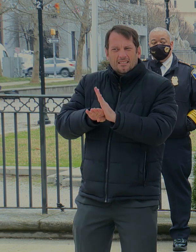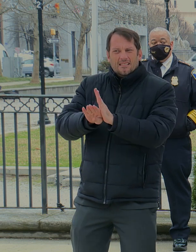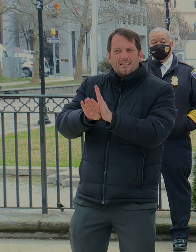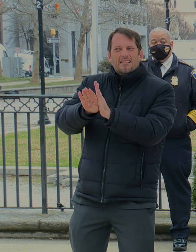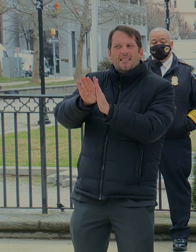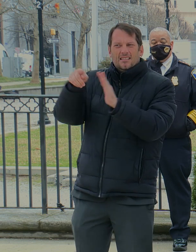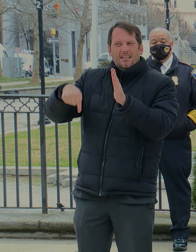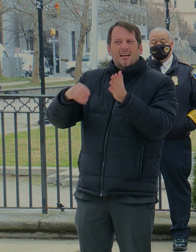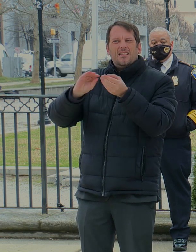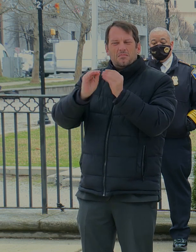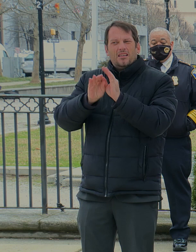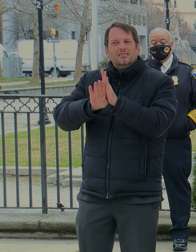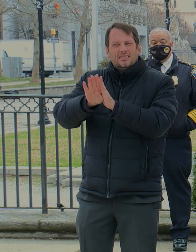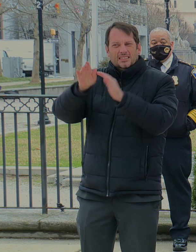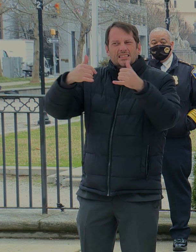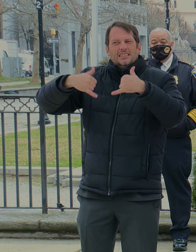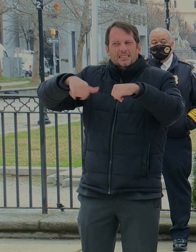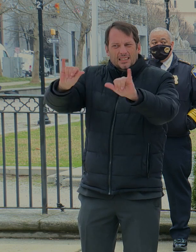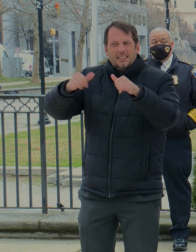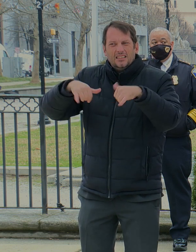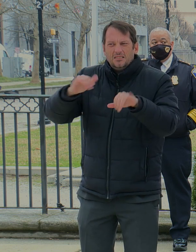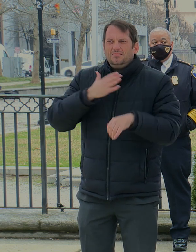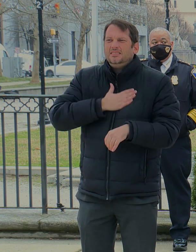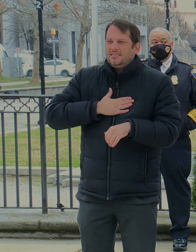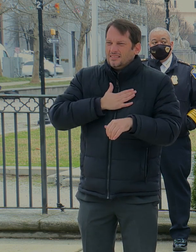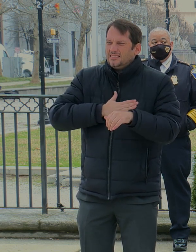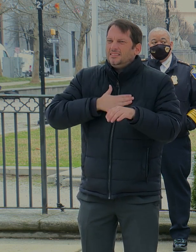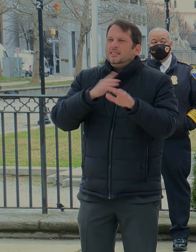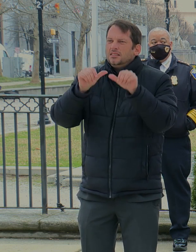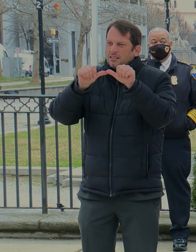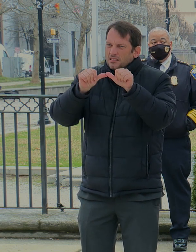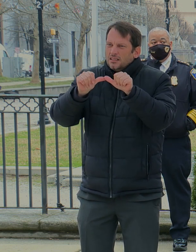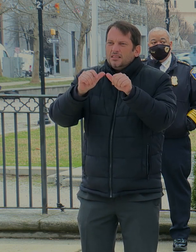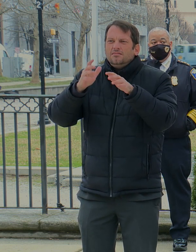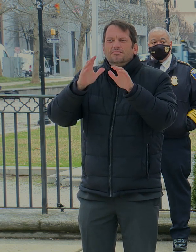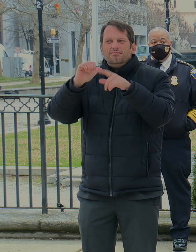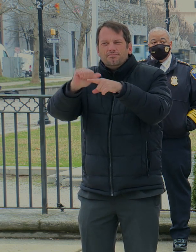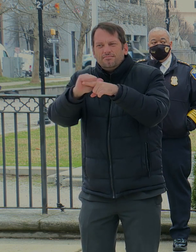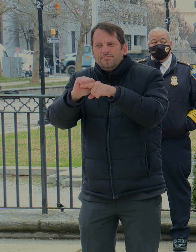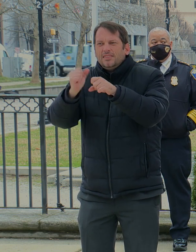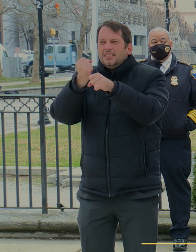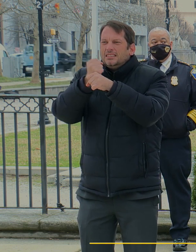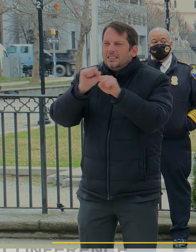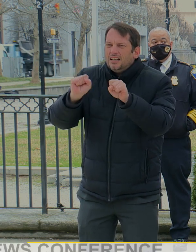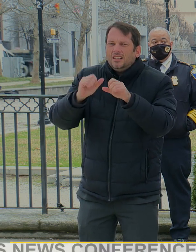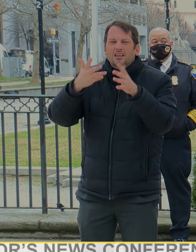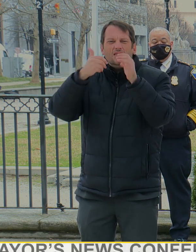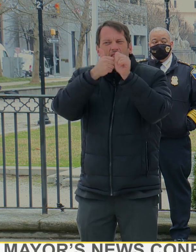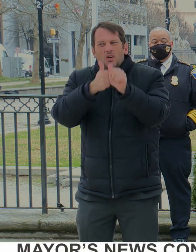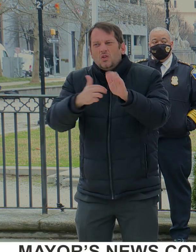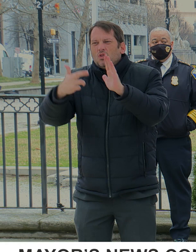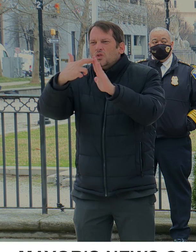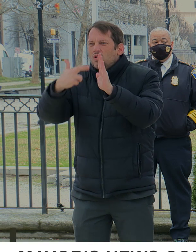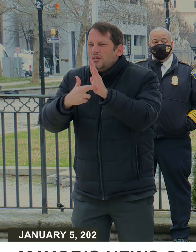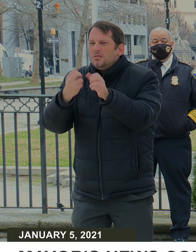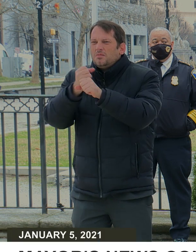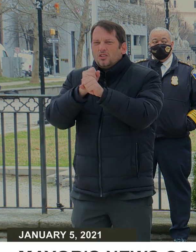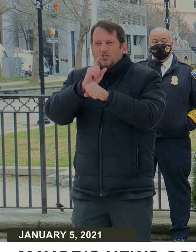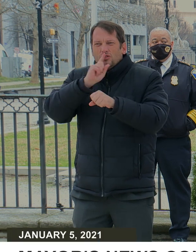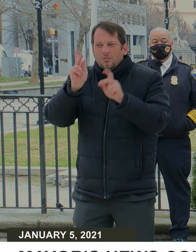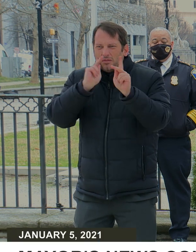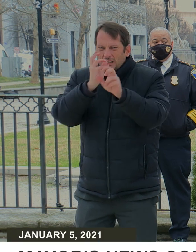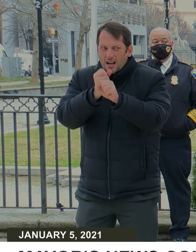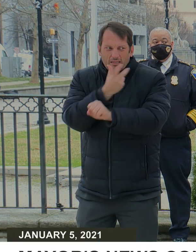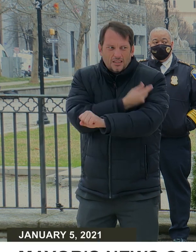Please take all available precautions now so that we can prevent cases while we work to get people vaccinated. Thank you.